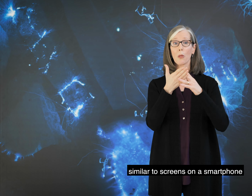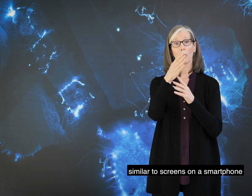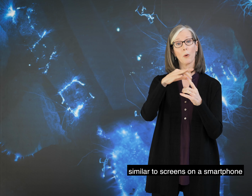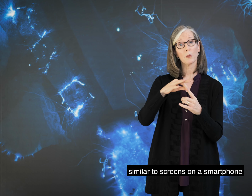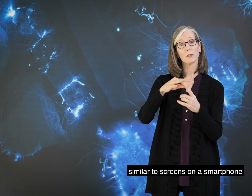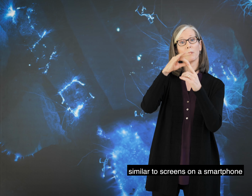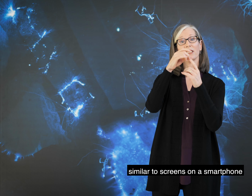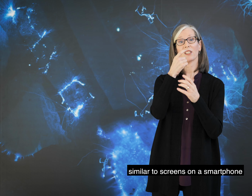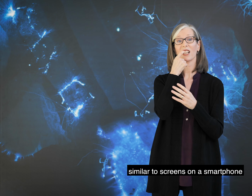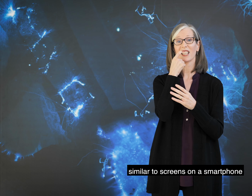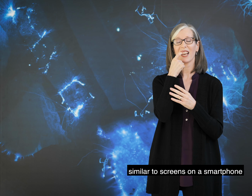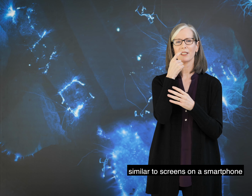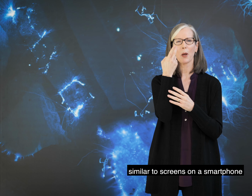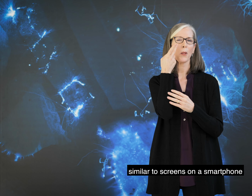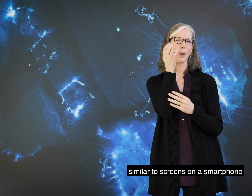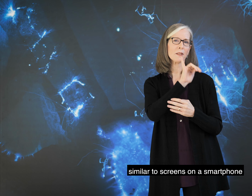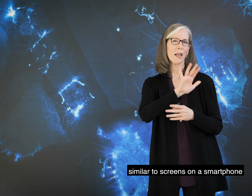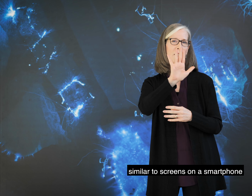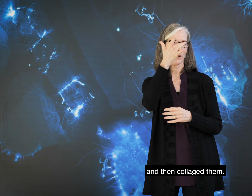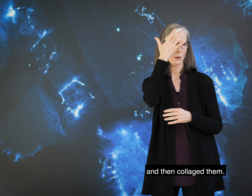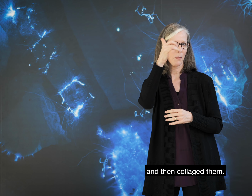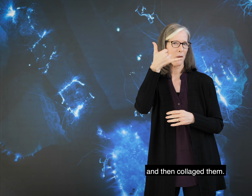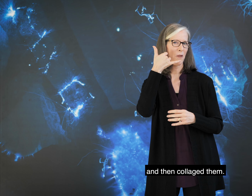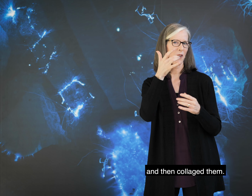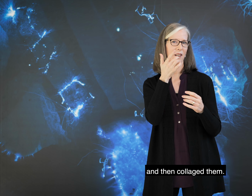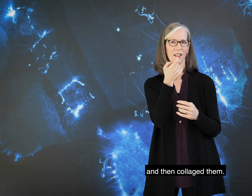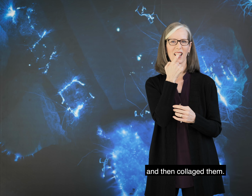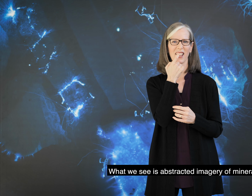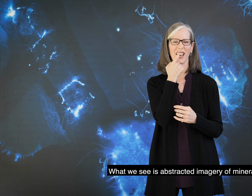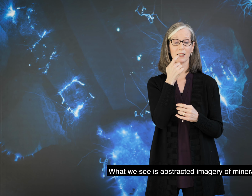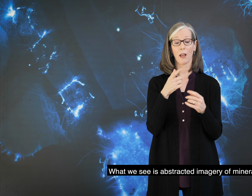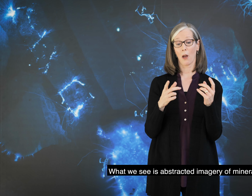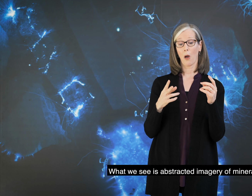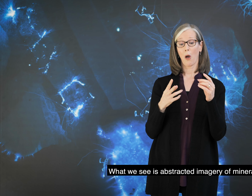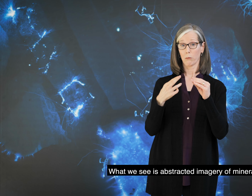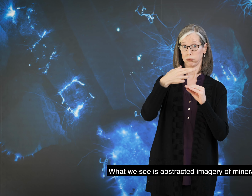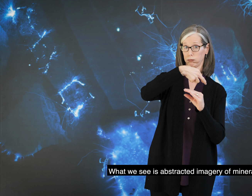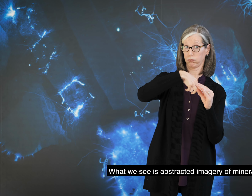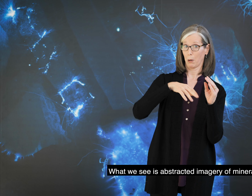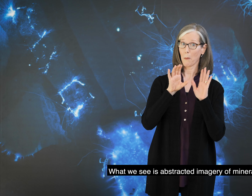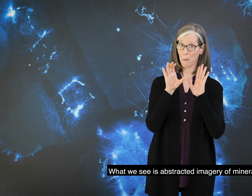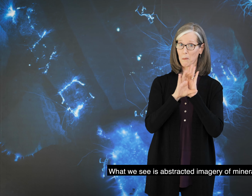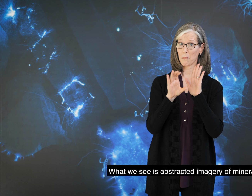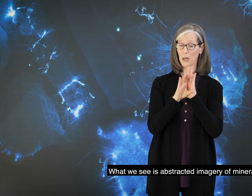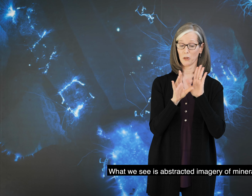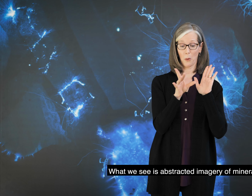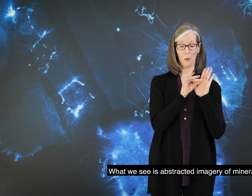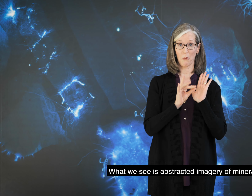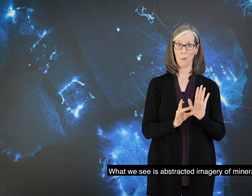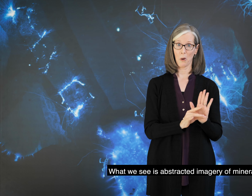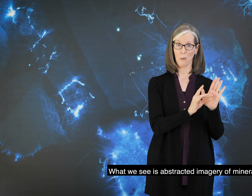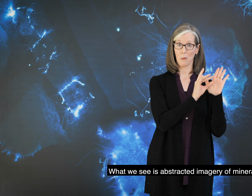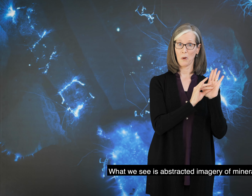similar to screens on a smartphone, and then collaged them. What we see is abstracted imagery of minerals,